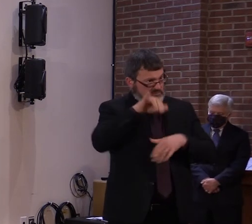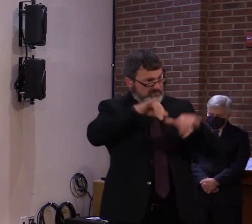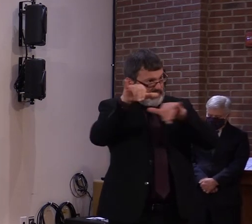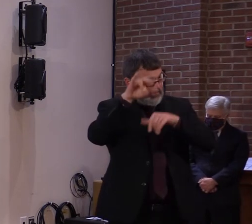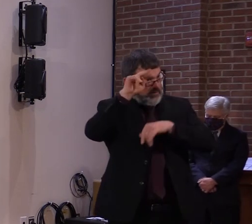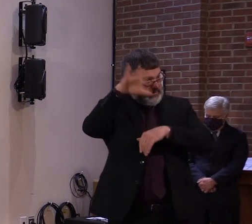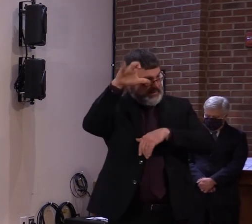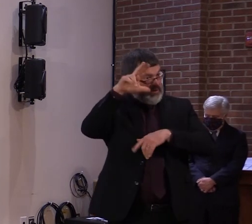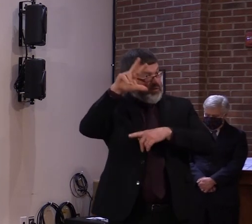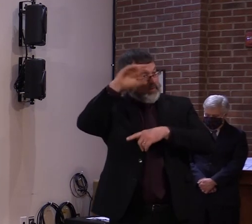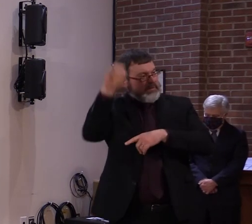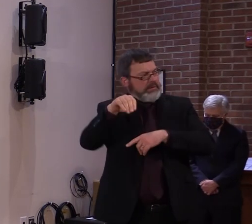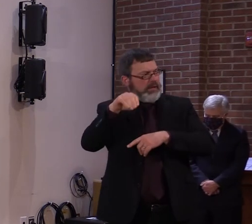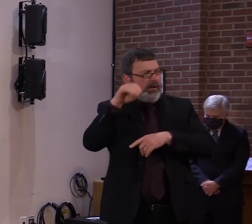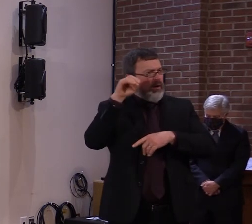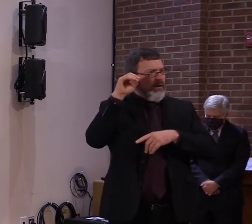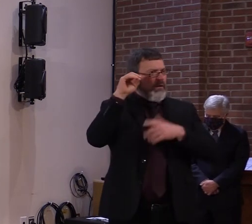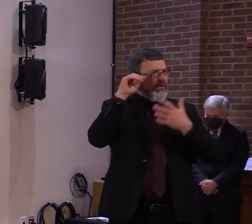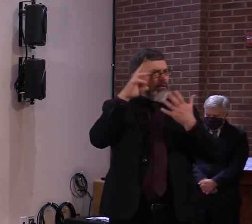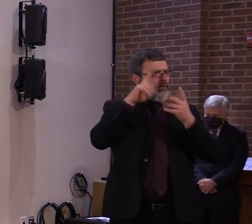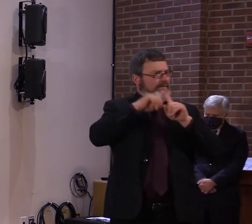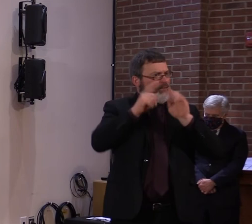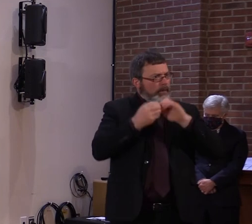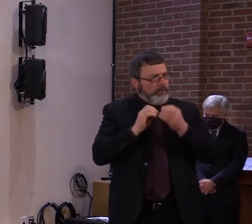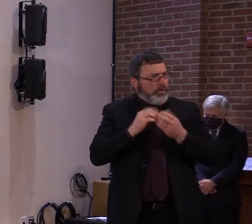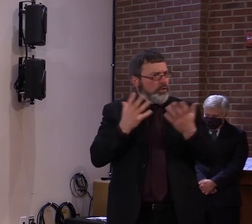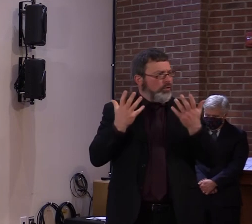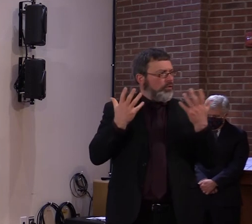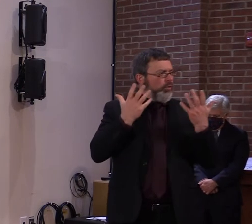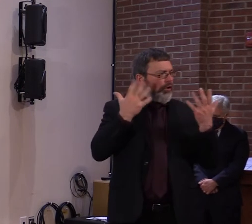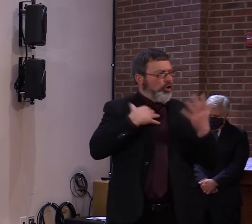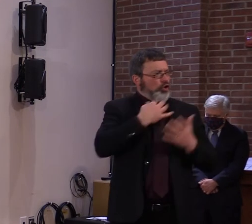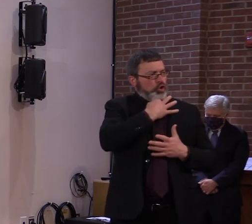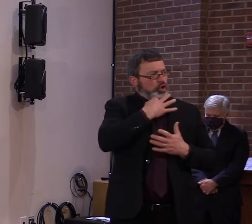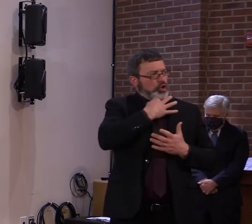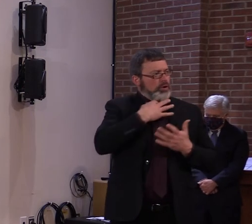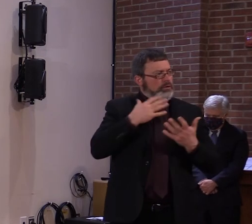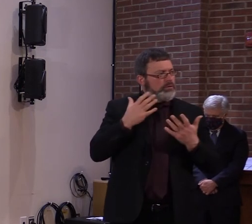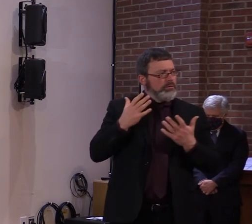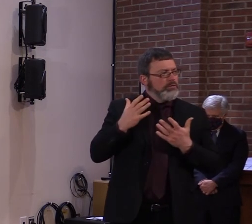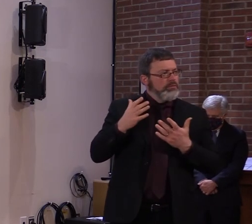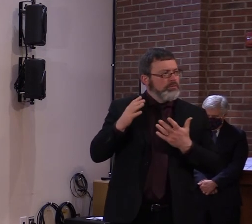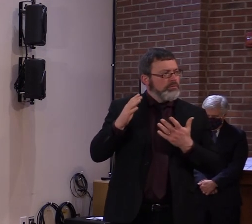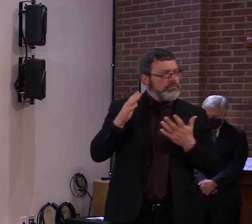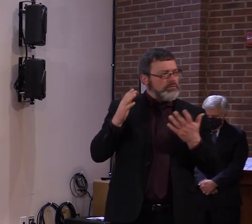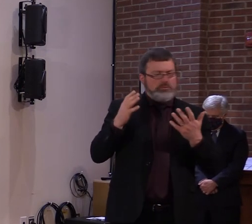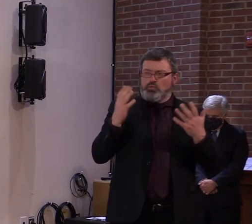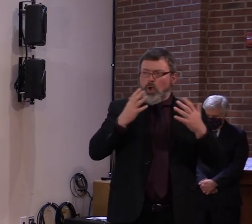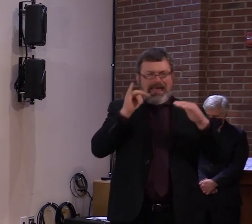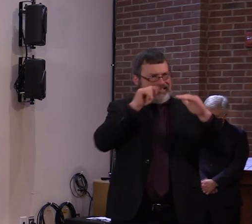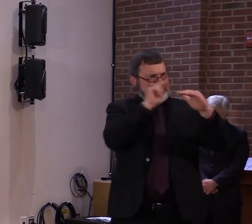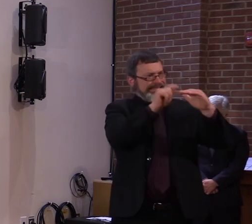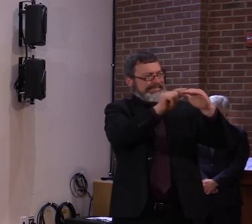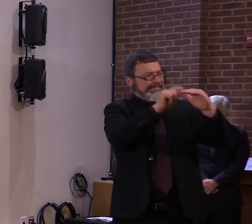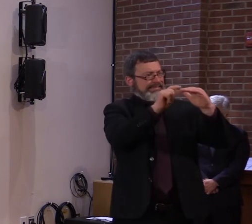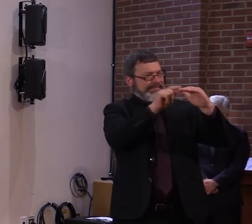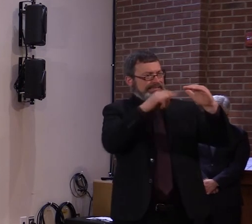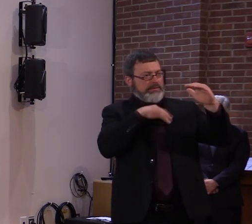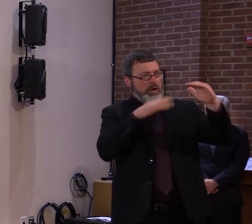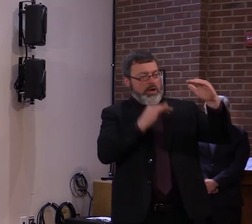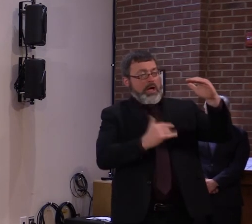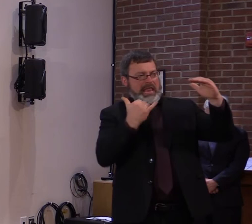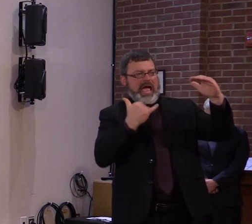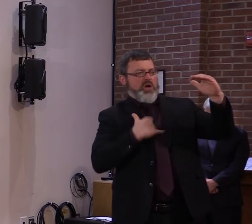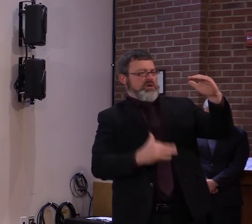tremendous interest in it, in knowing what the threshold would be given surging case